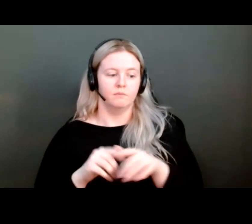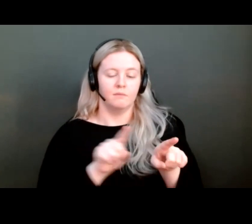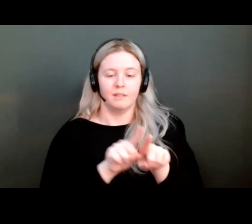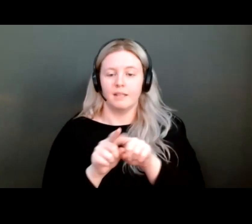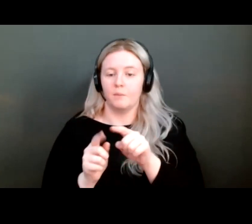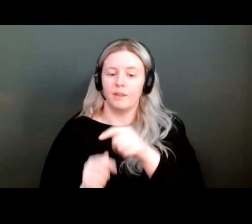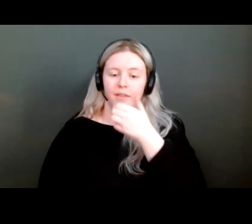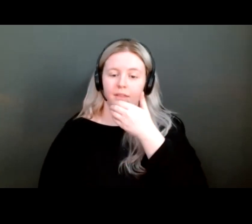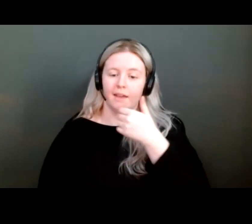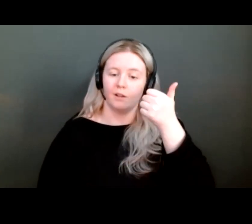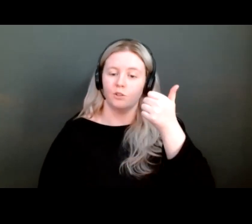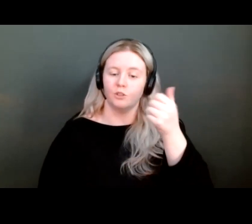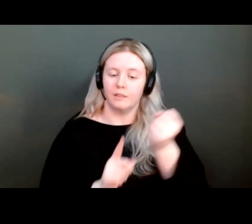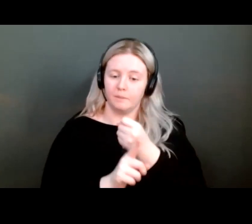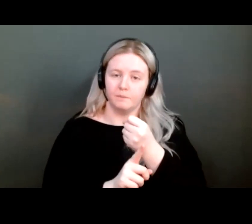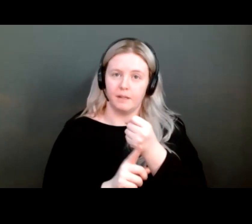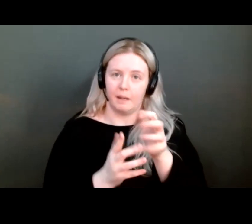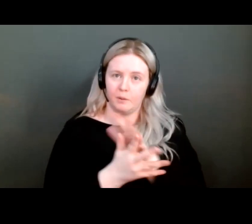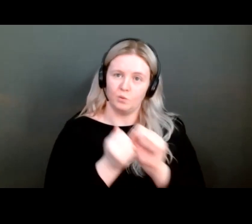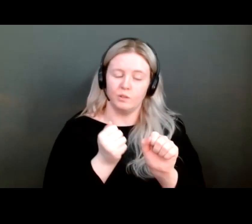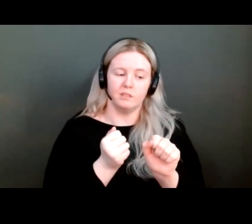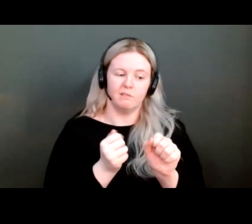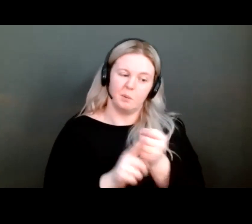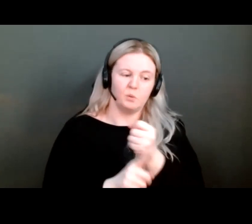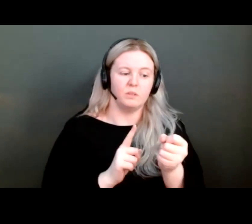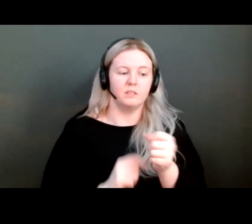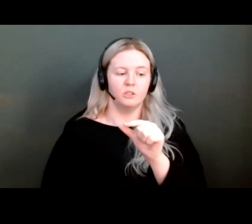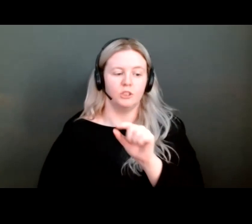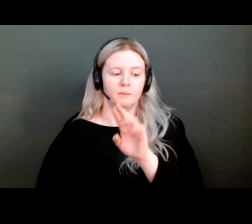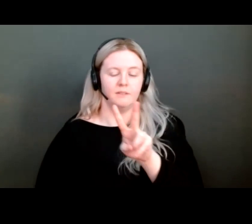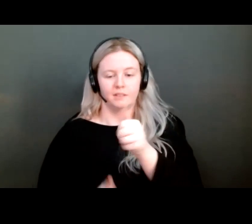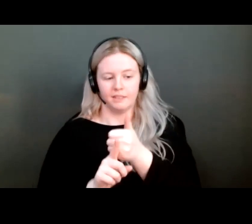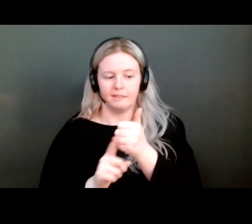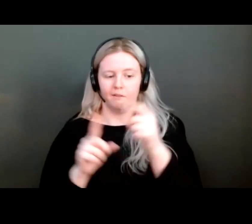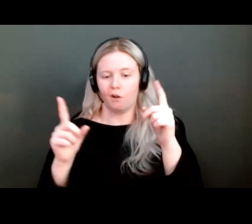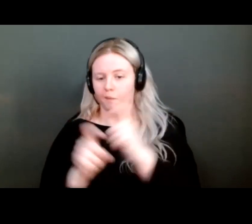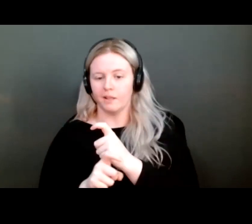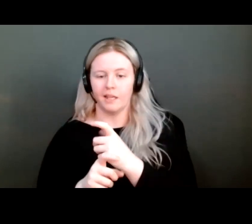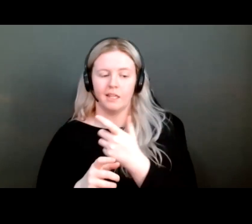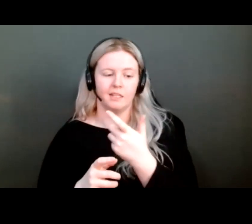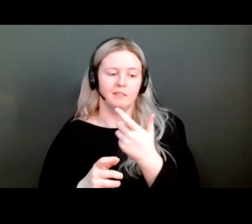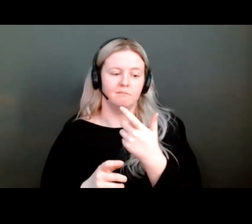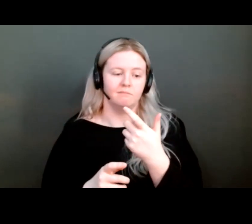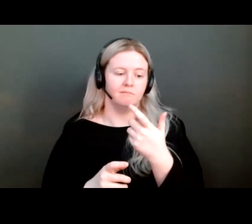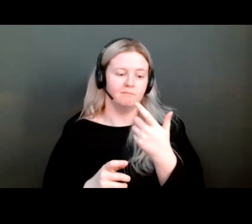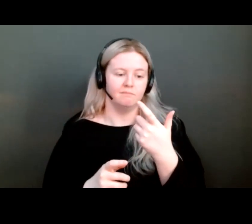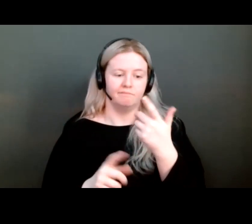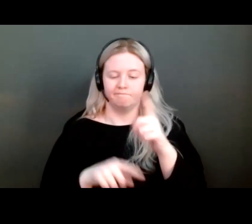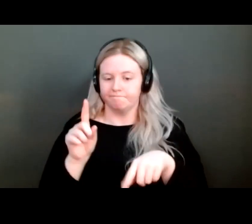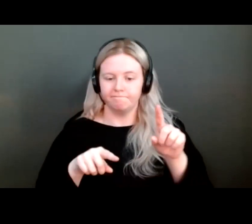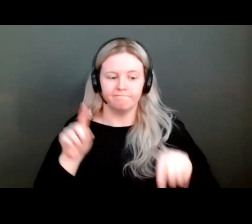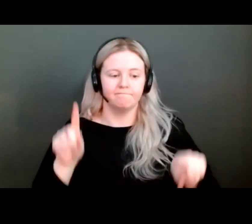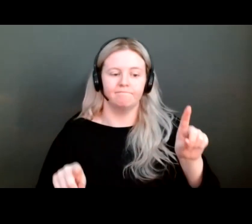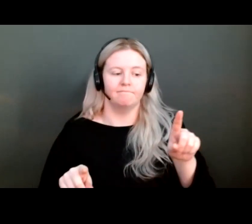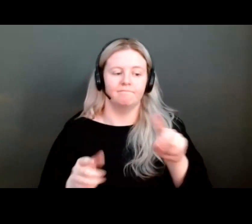gender-based violence is complex, pervasive, multifaceted issue, often with deadly consequences. It is